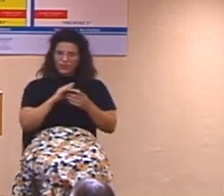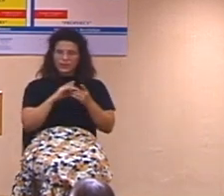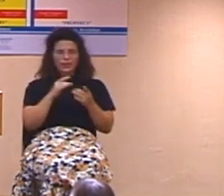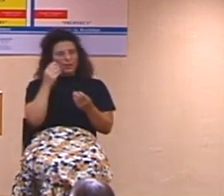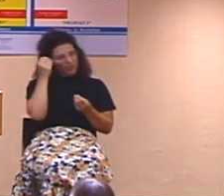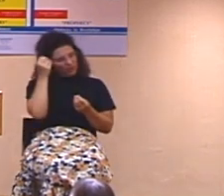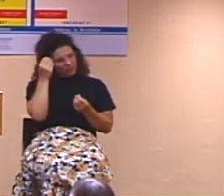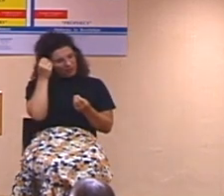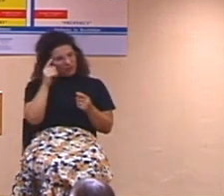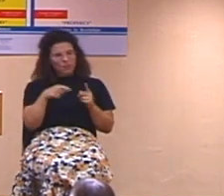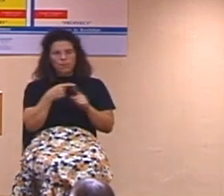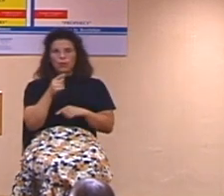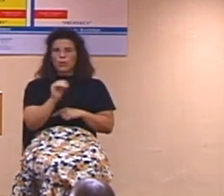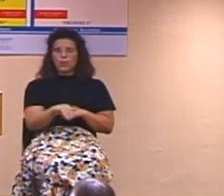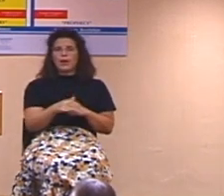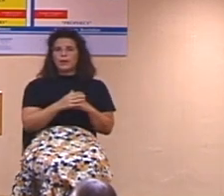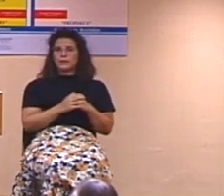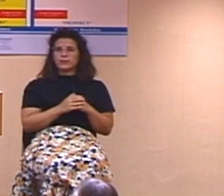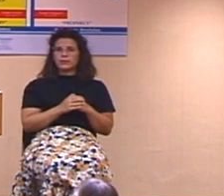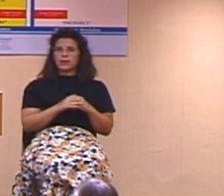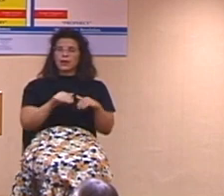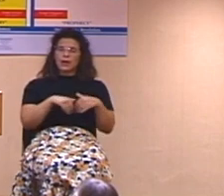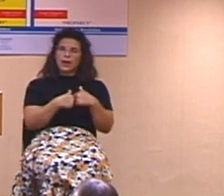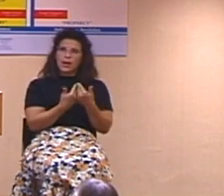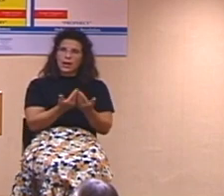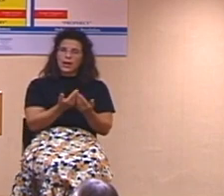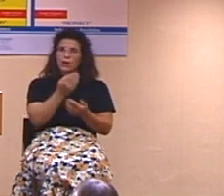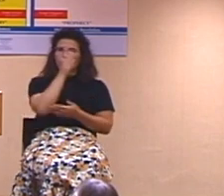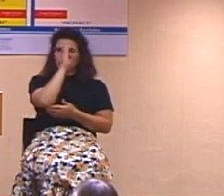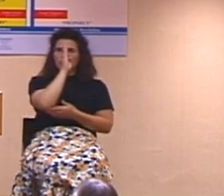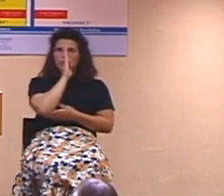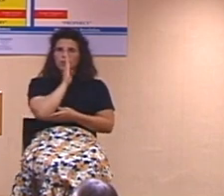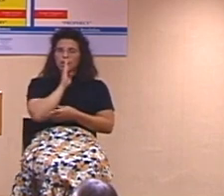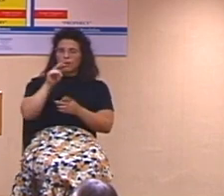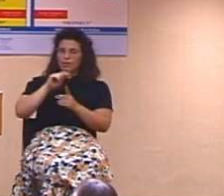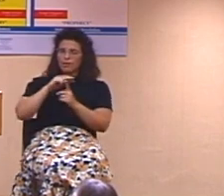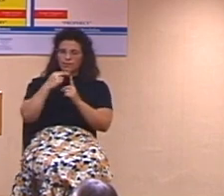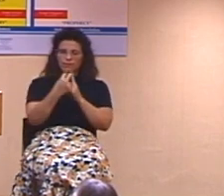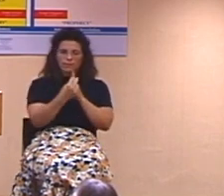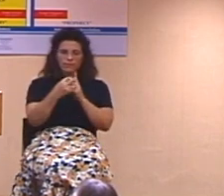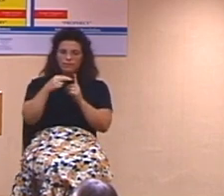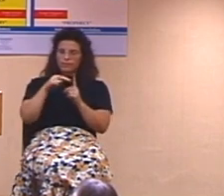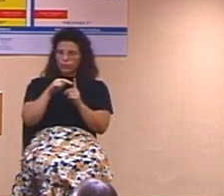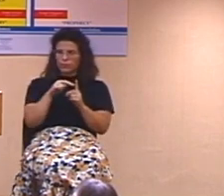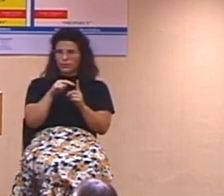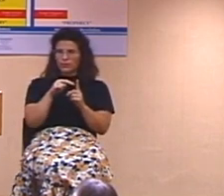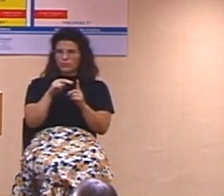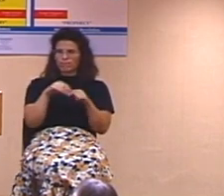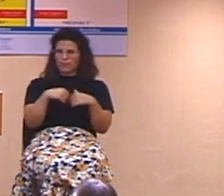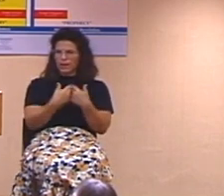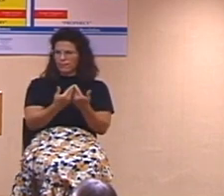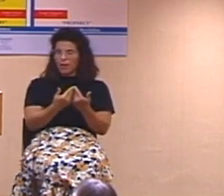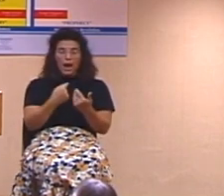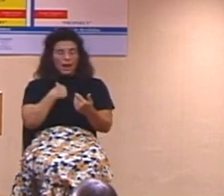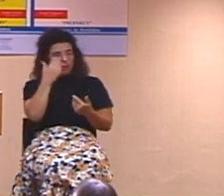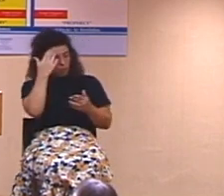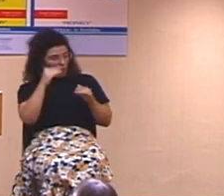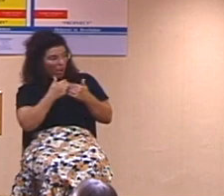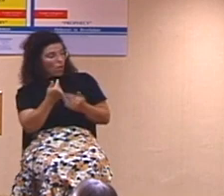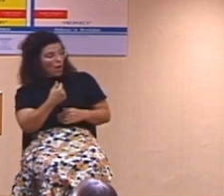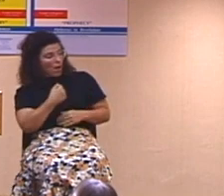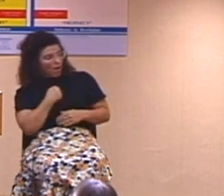thinking about that. How does God view things? I know how I view